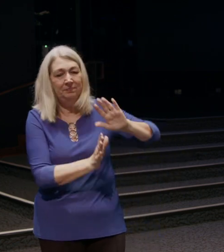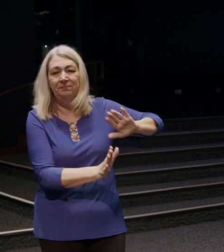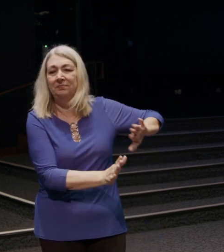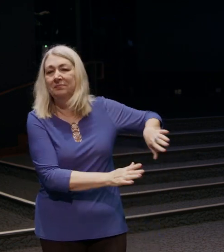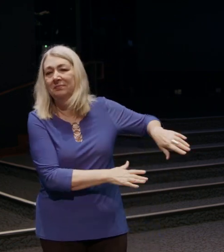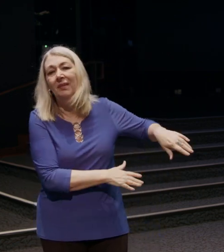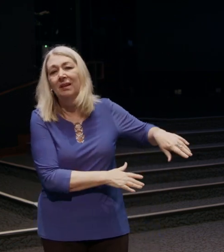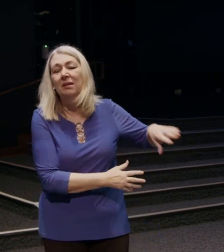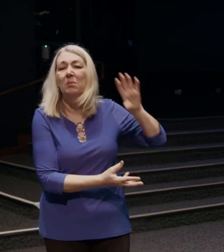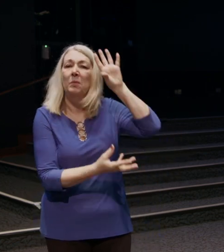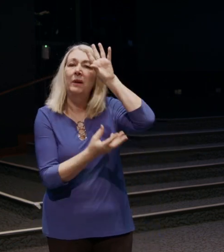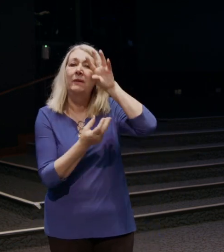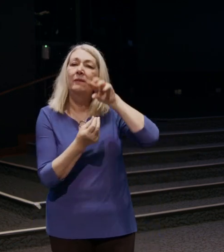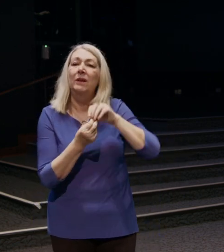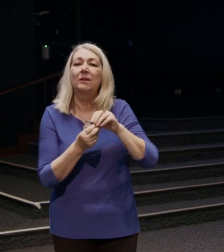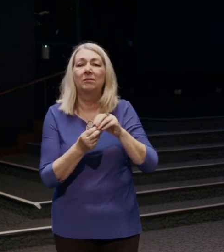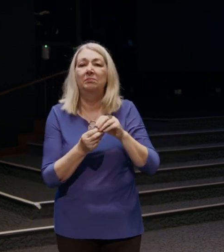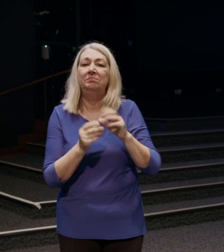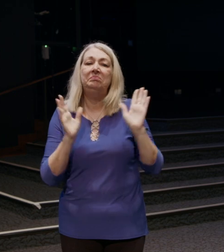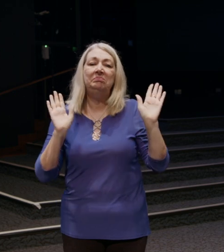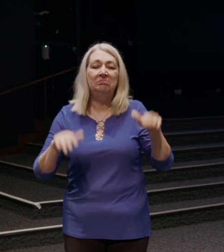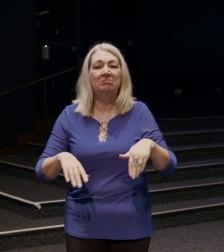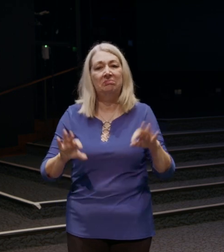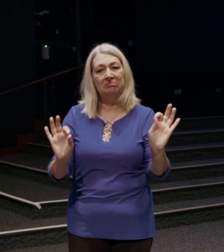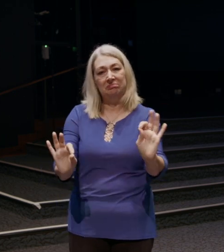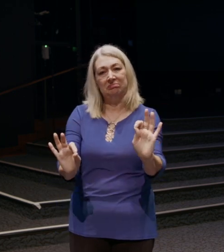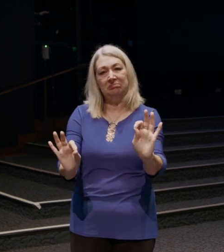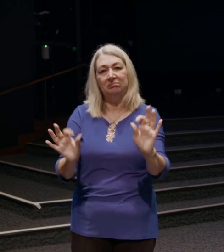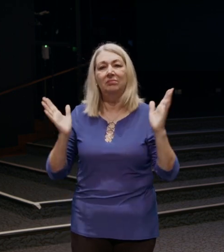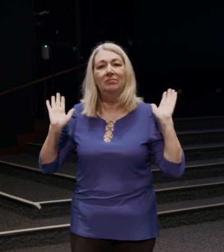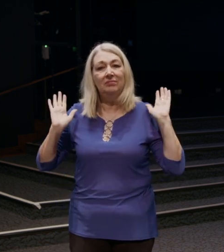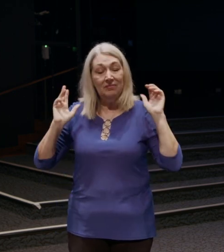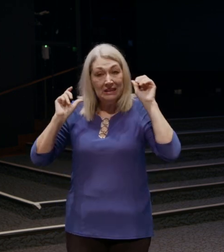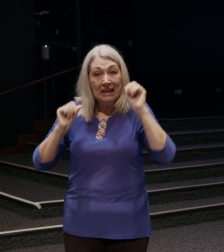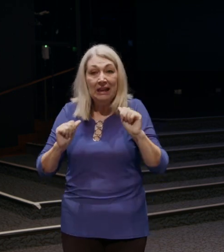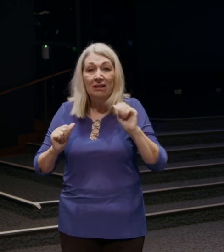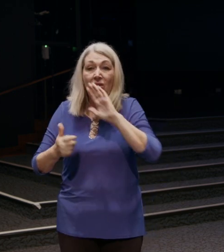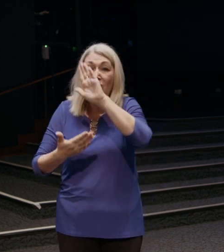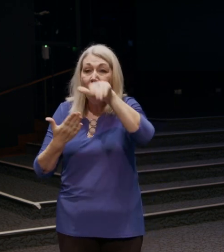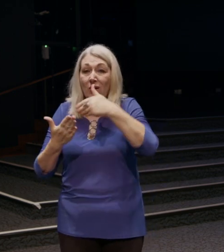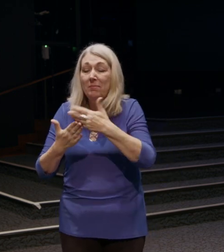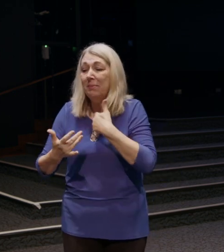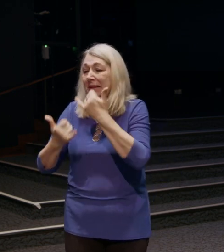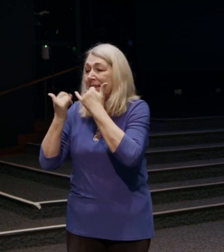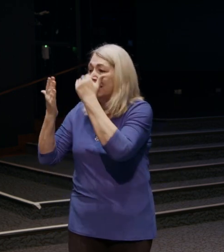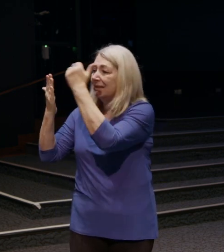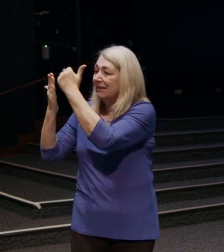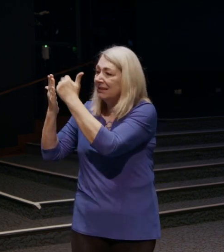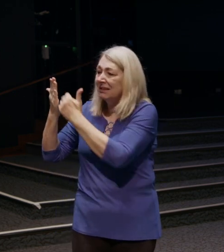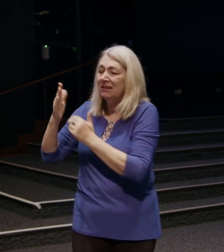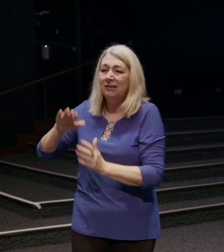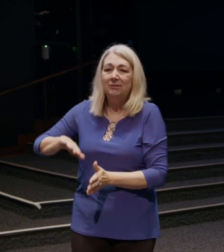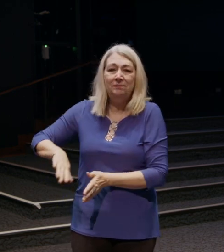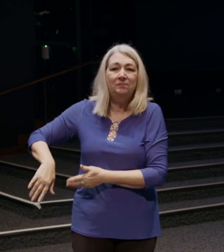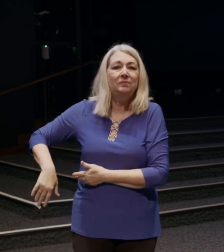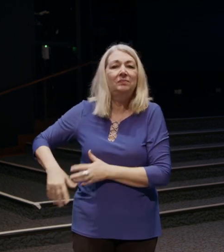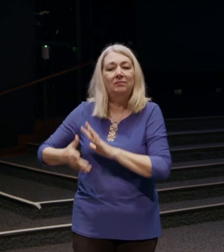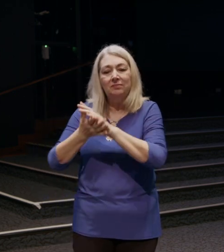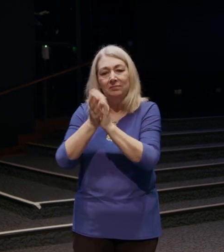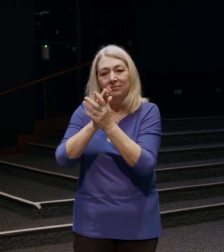pretend, kind of gloss it over. Can't he take that list of all my mistakes and find a trash